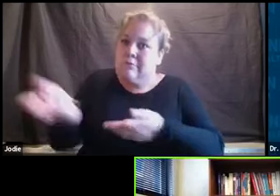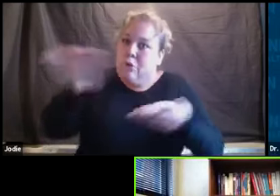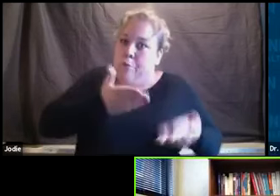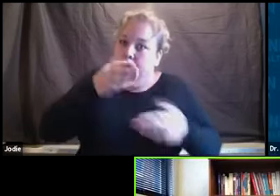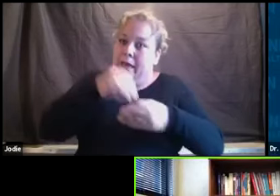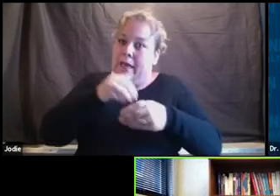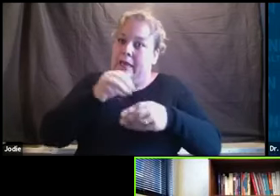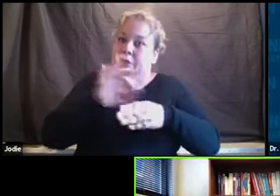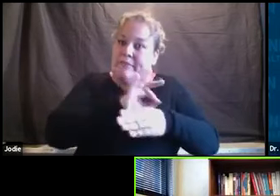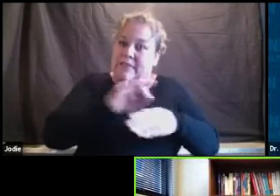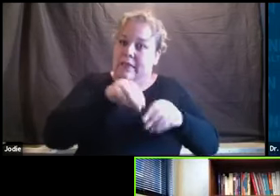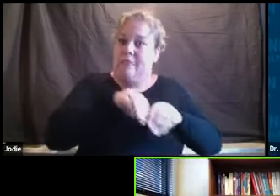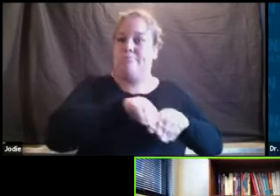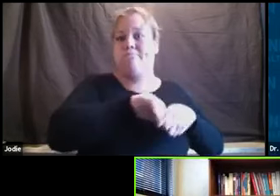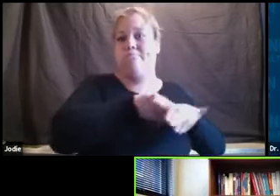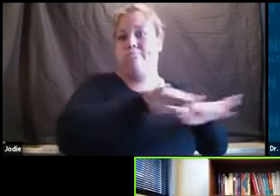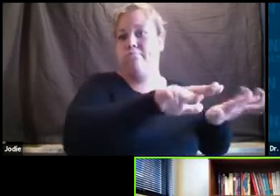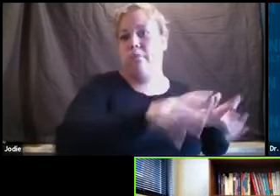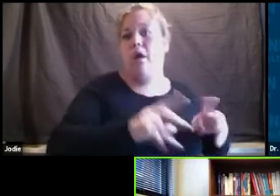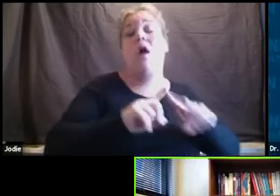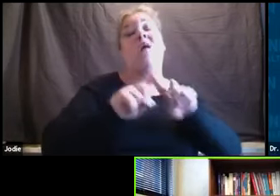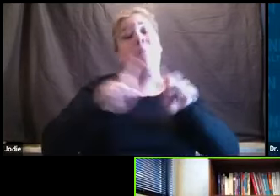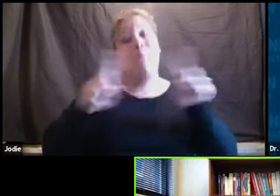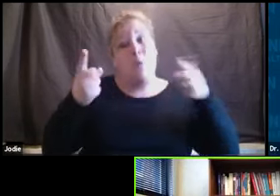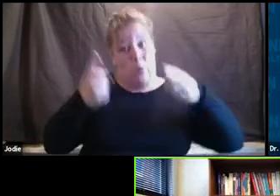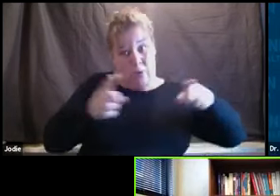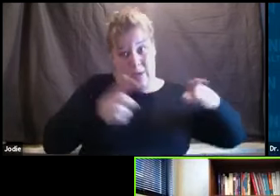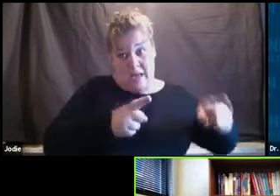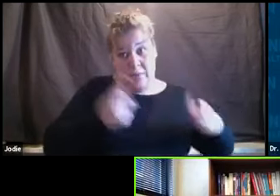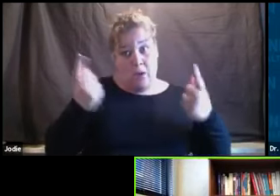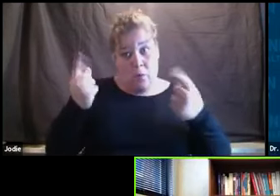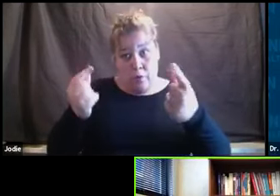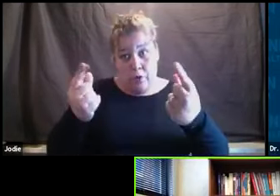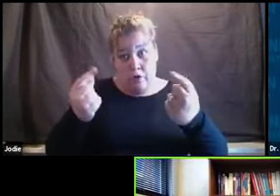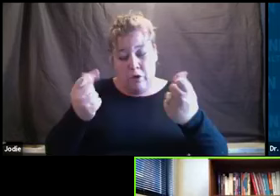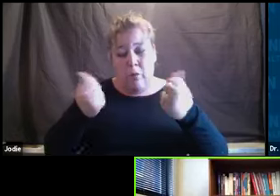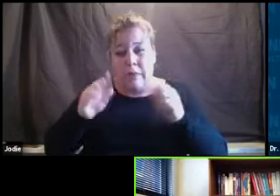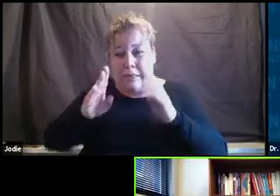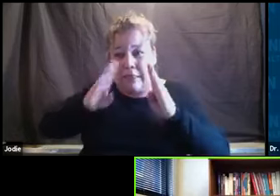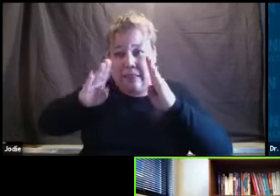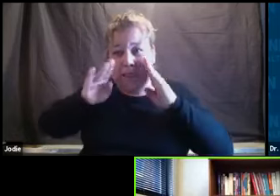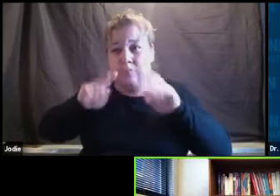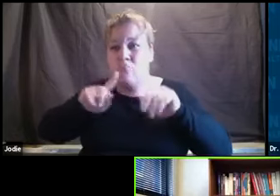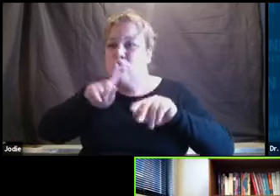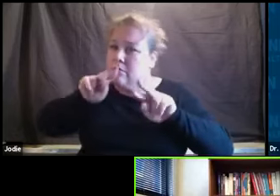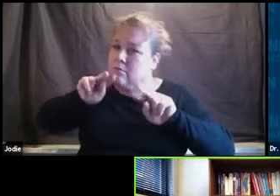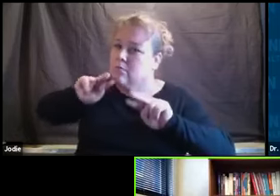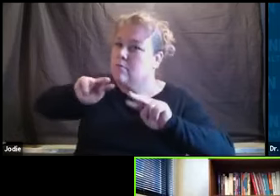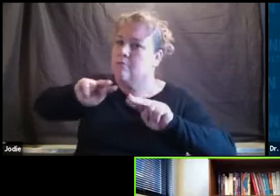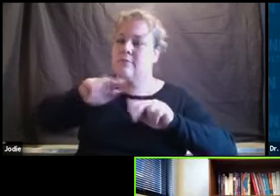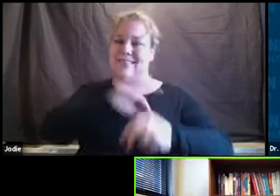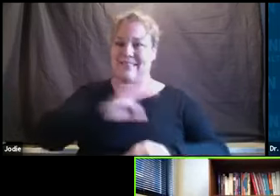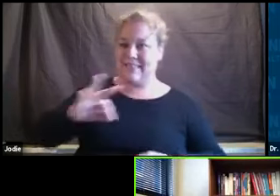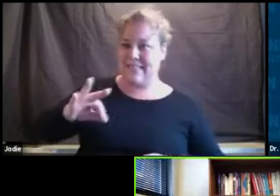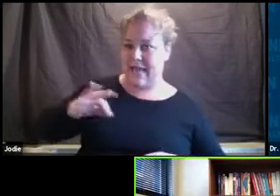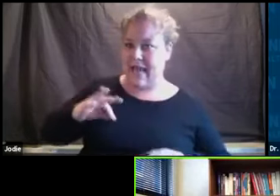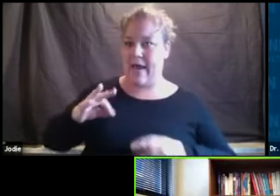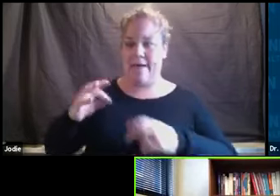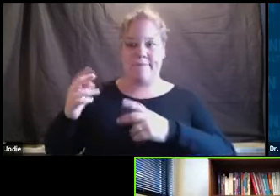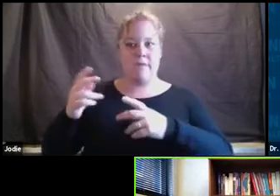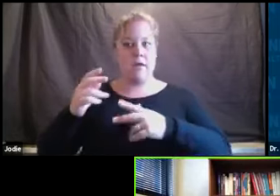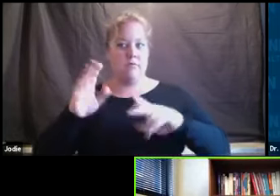as well as the staff, to try to minimize this from happening. And so far, I think we've been